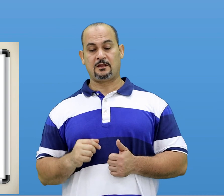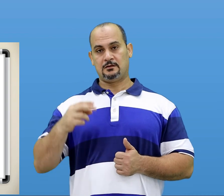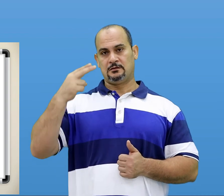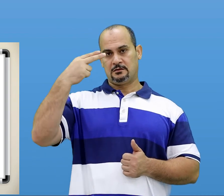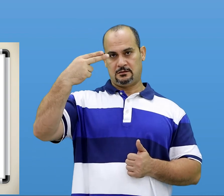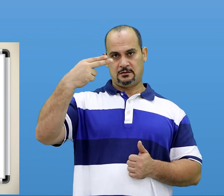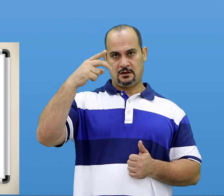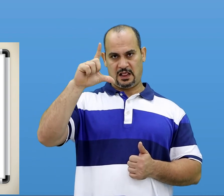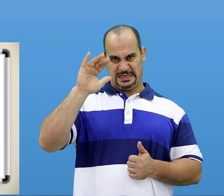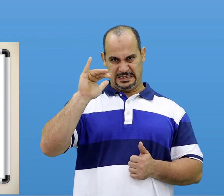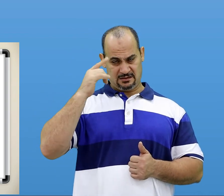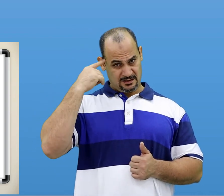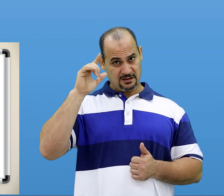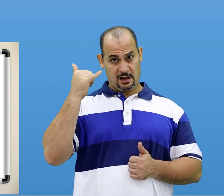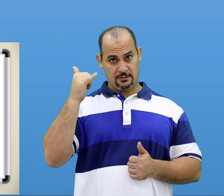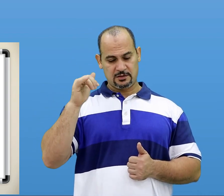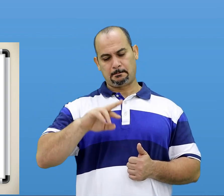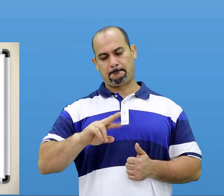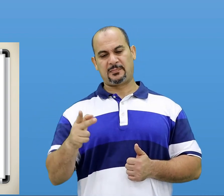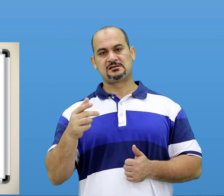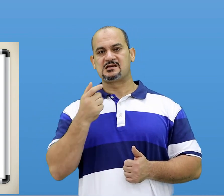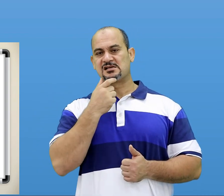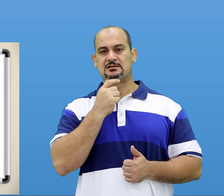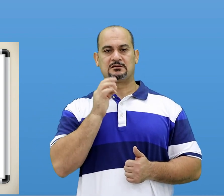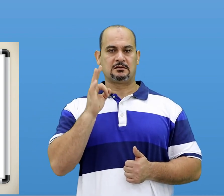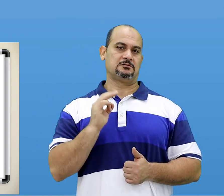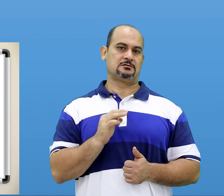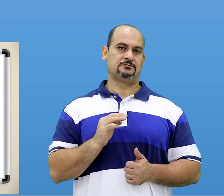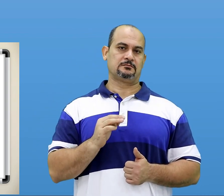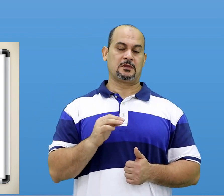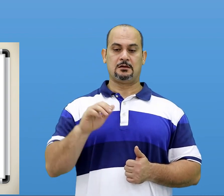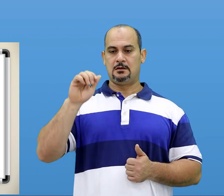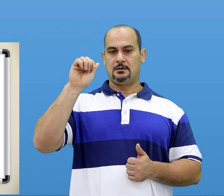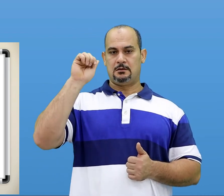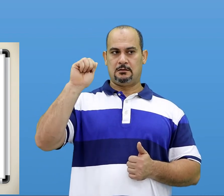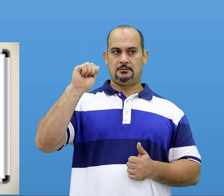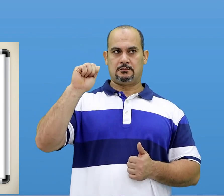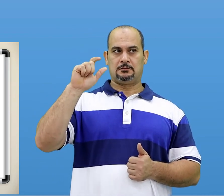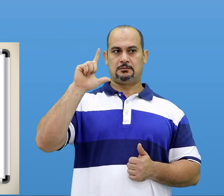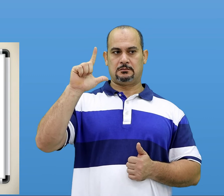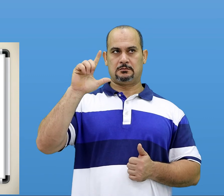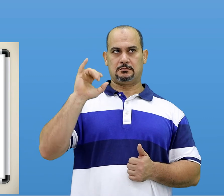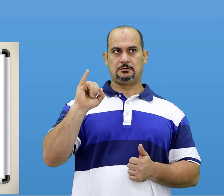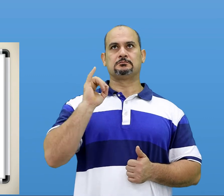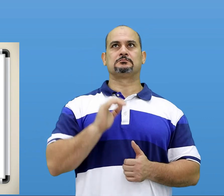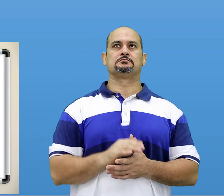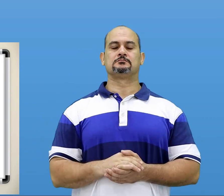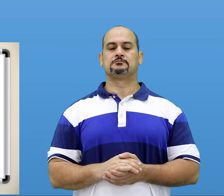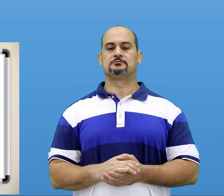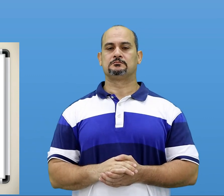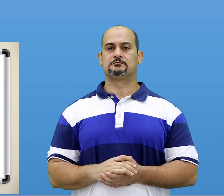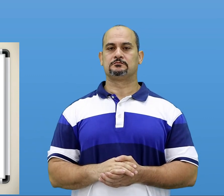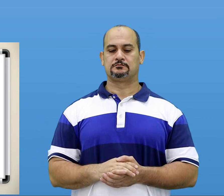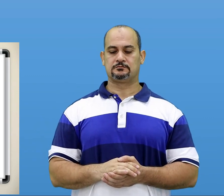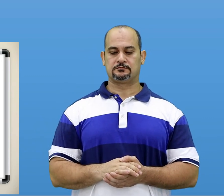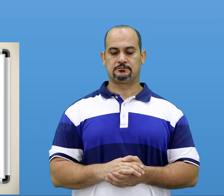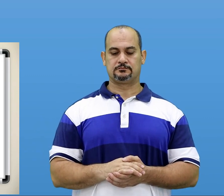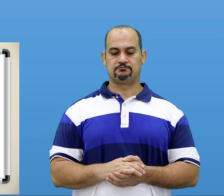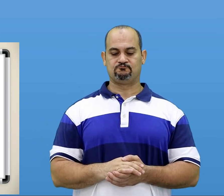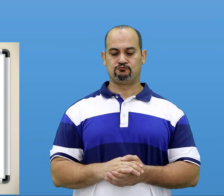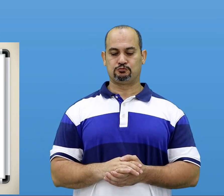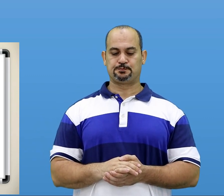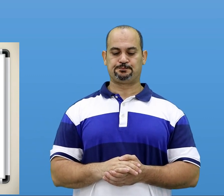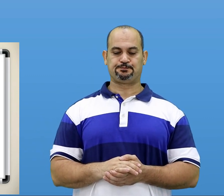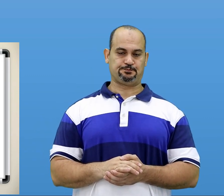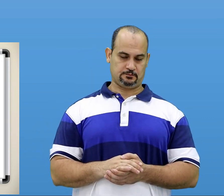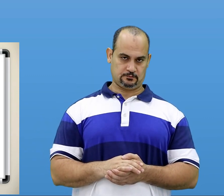whole sentence as a meaning. Don't translate word by word. Now, here are the key